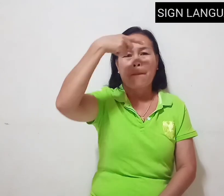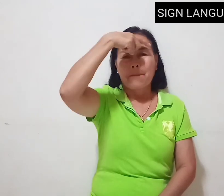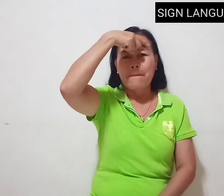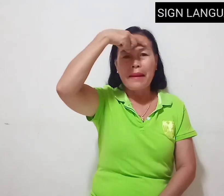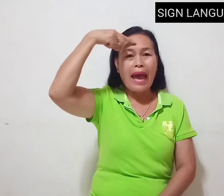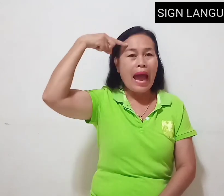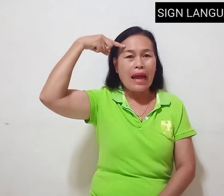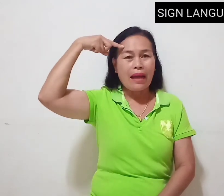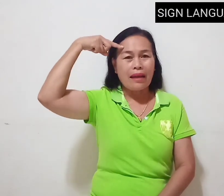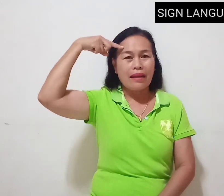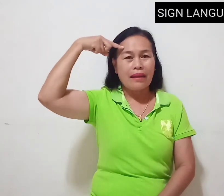Black.